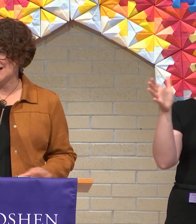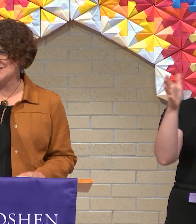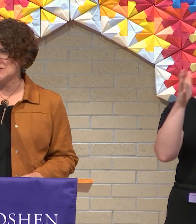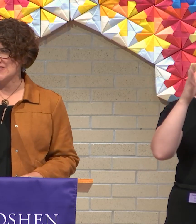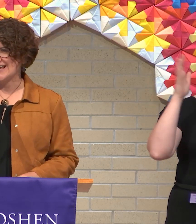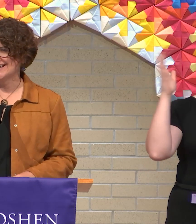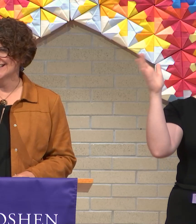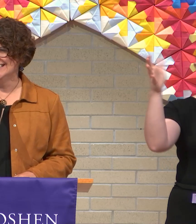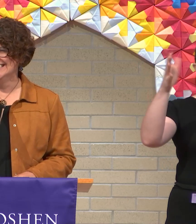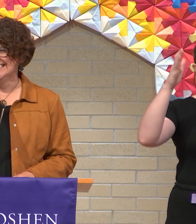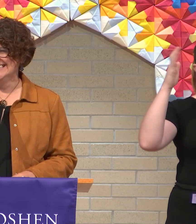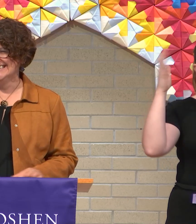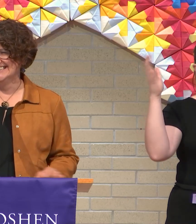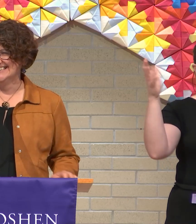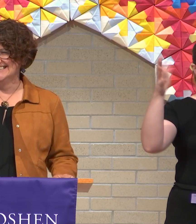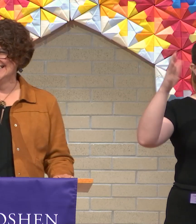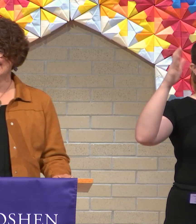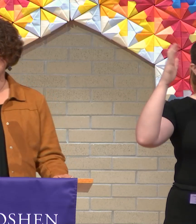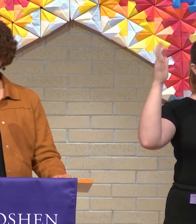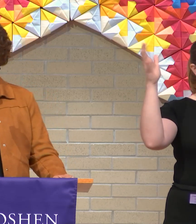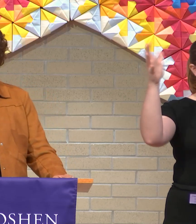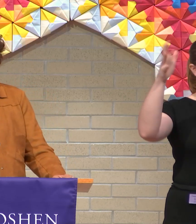It's applause-worthy.